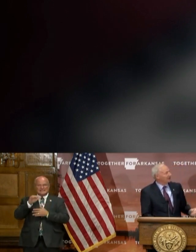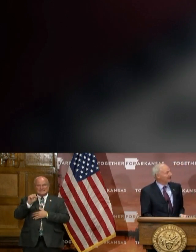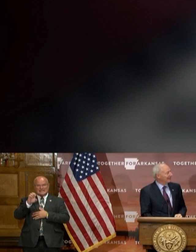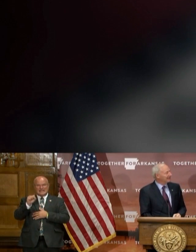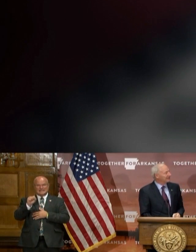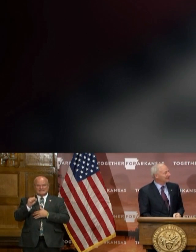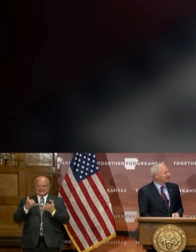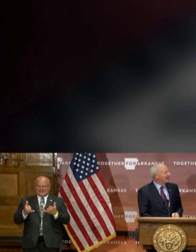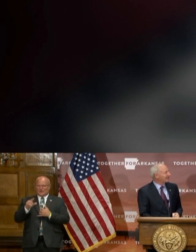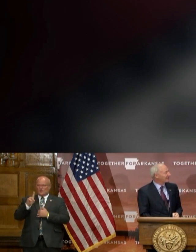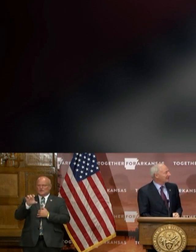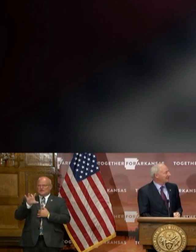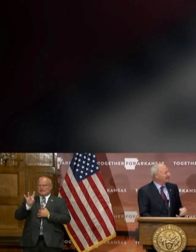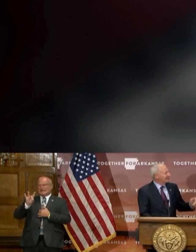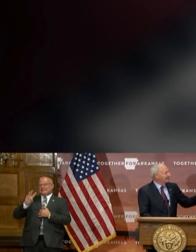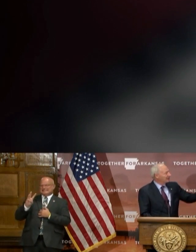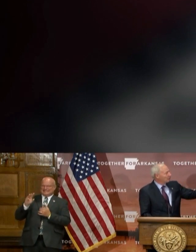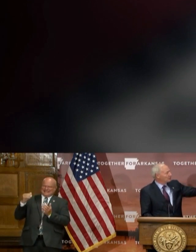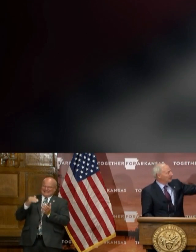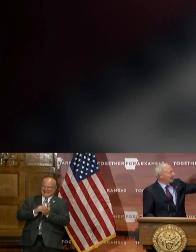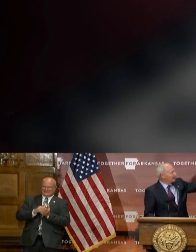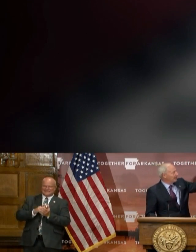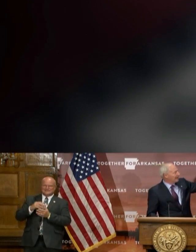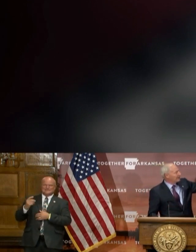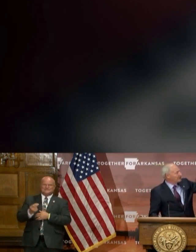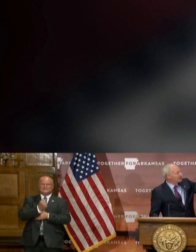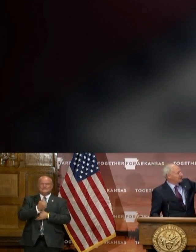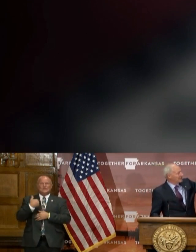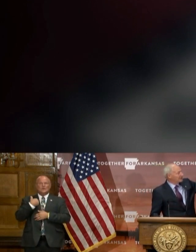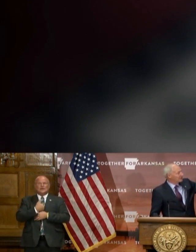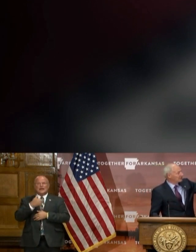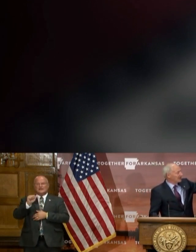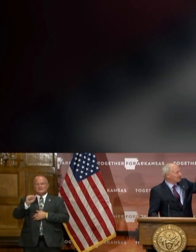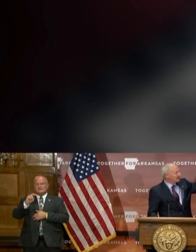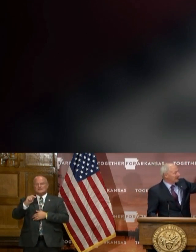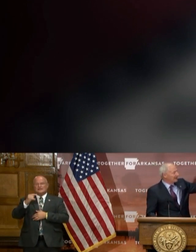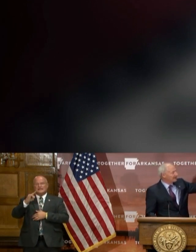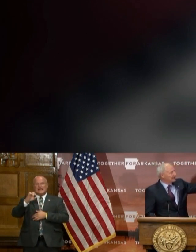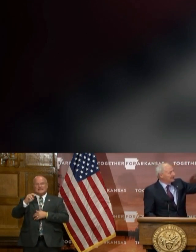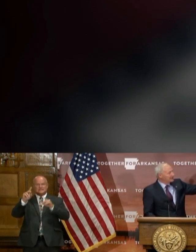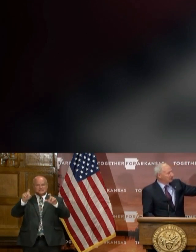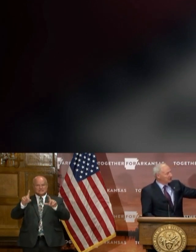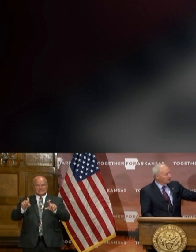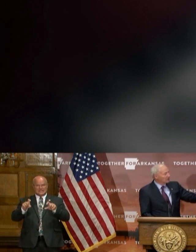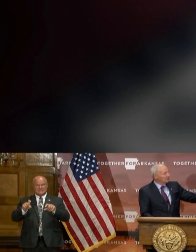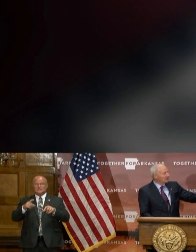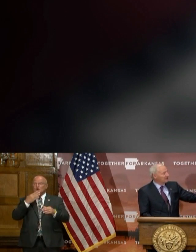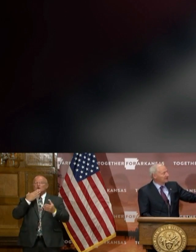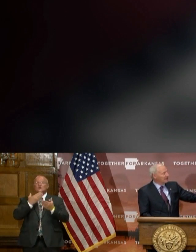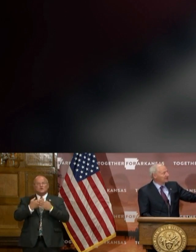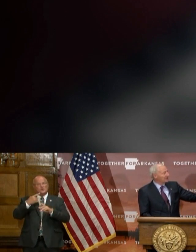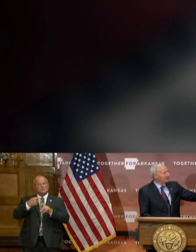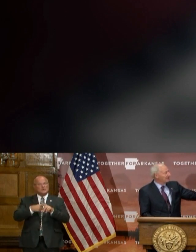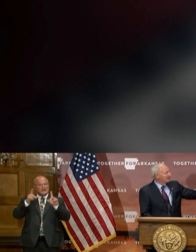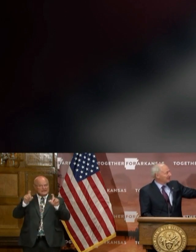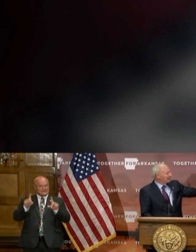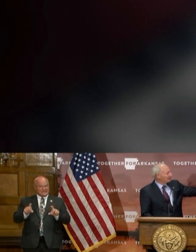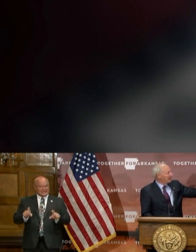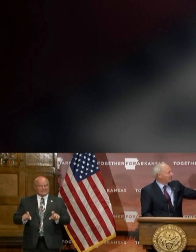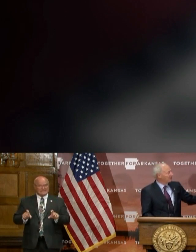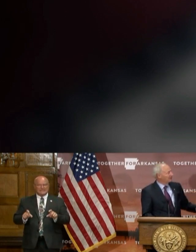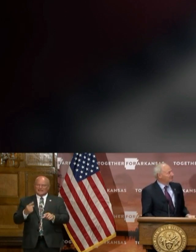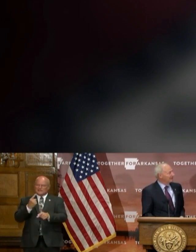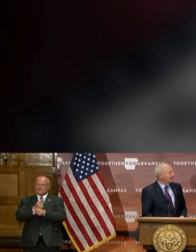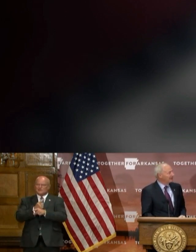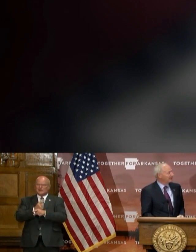We were at 186,000. And of course, we have our antigen test on top of that. So it was a good month in testing. And